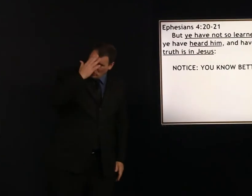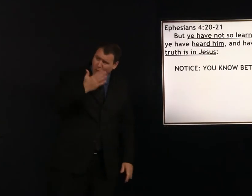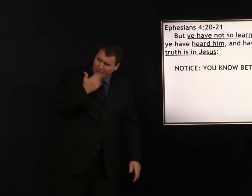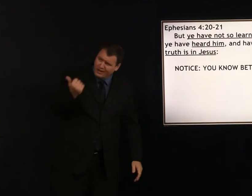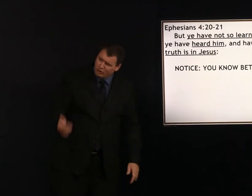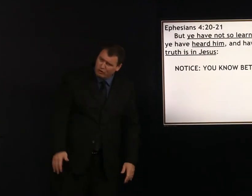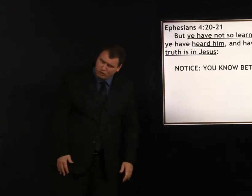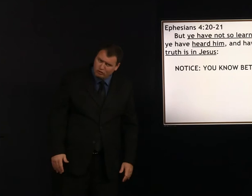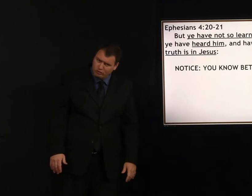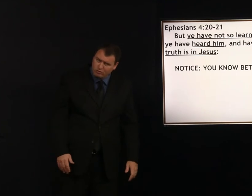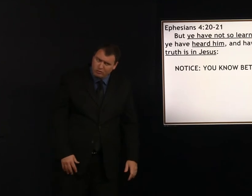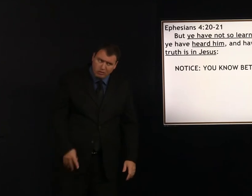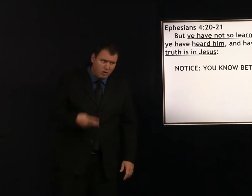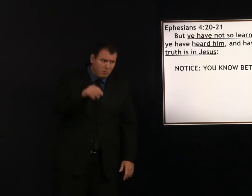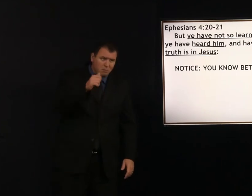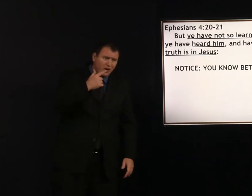But Paul says, you know better.